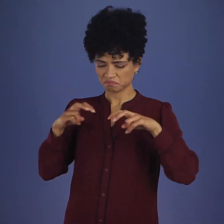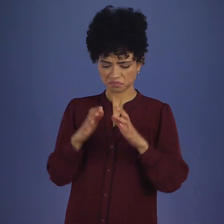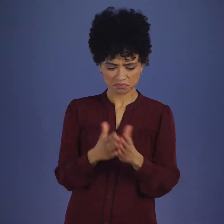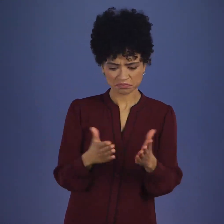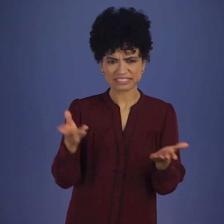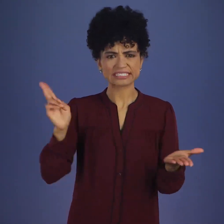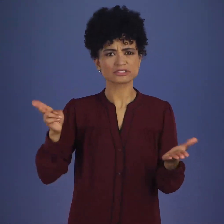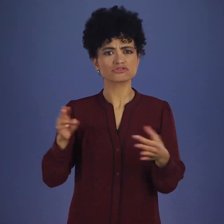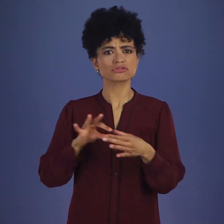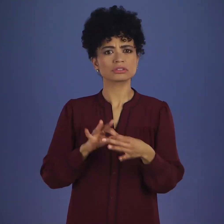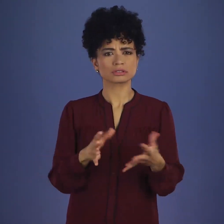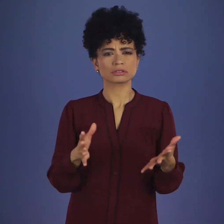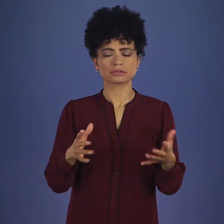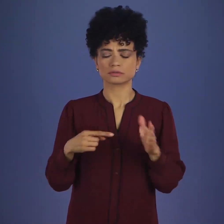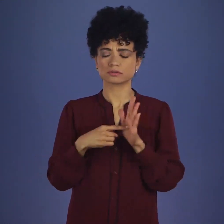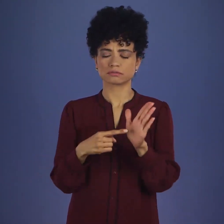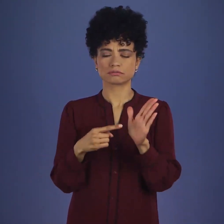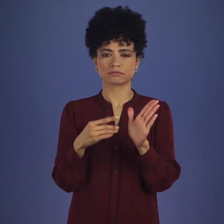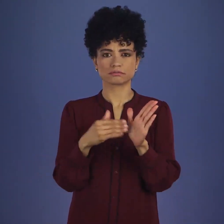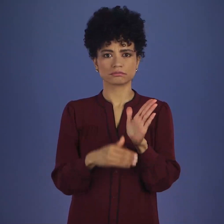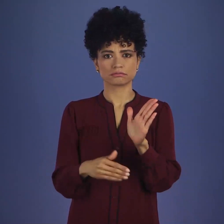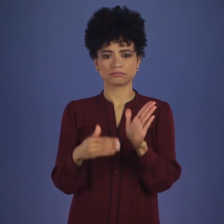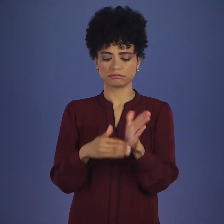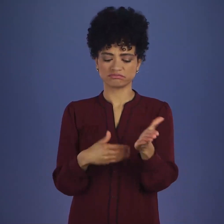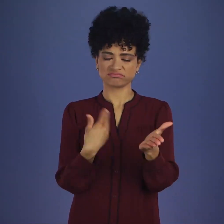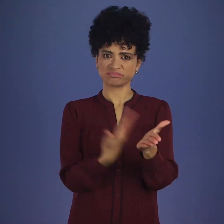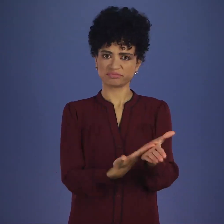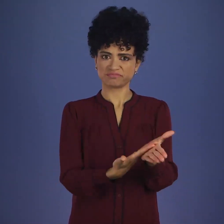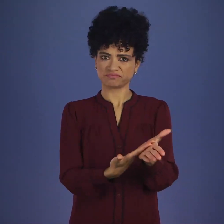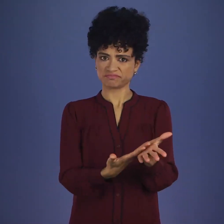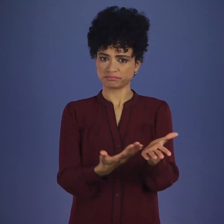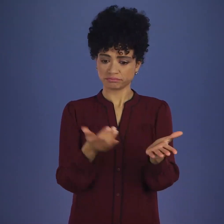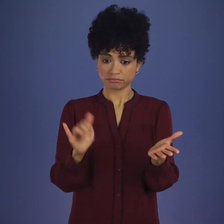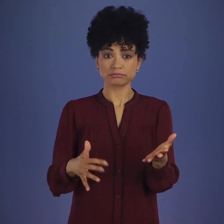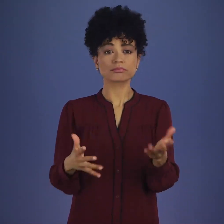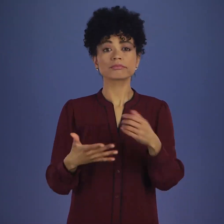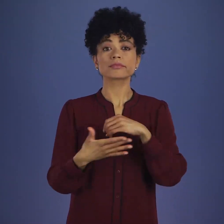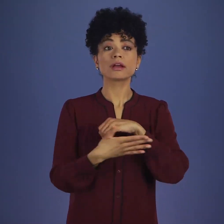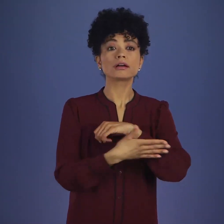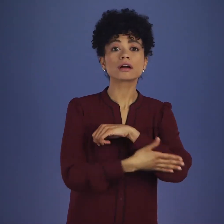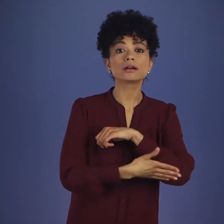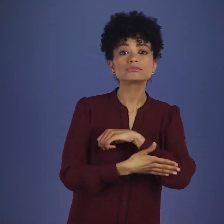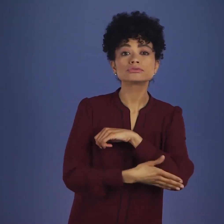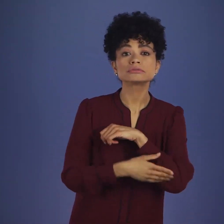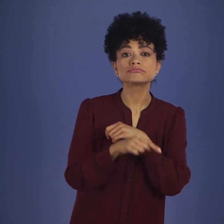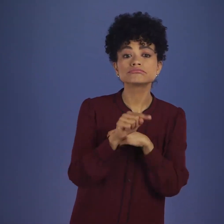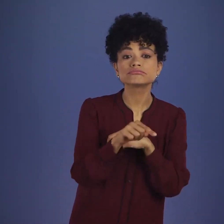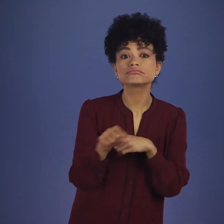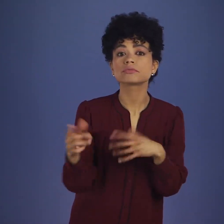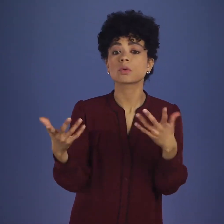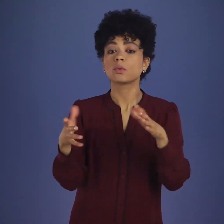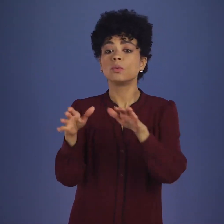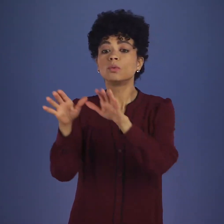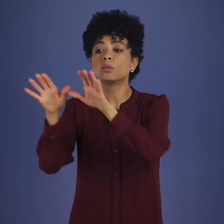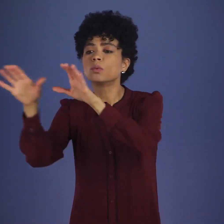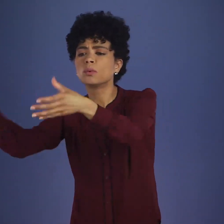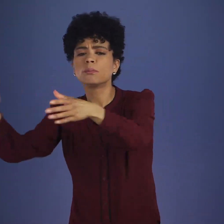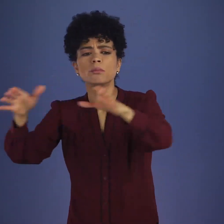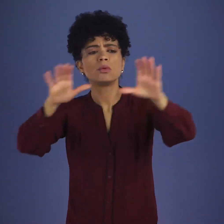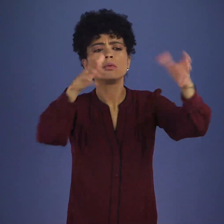All history affords us the spectacle of striving nations and groups, finally torn asunder because they were designed